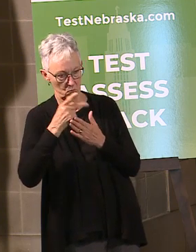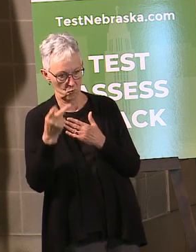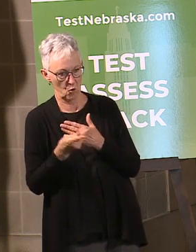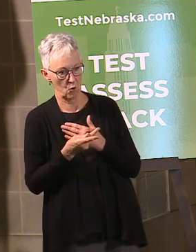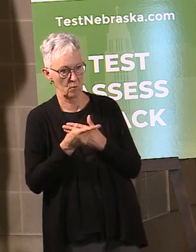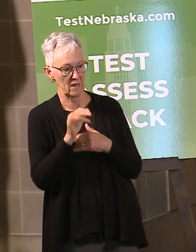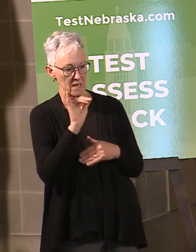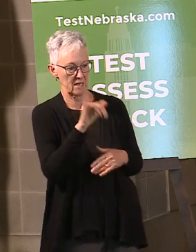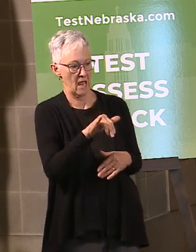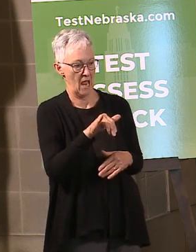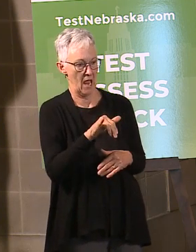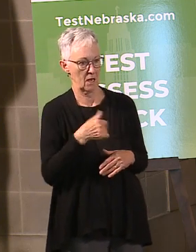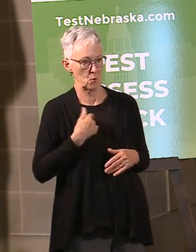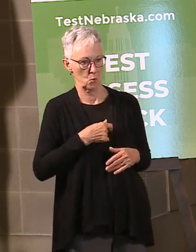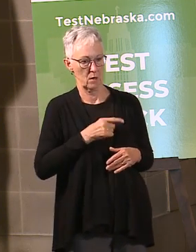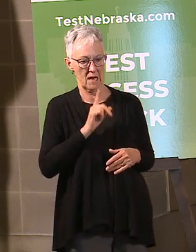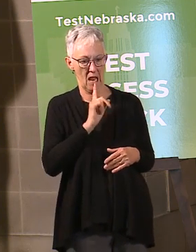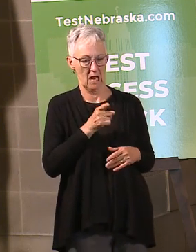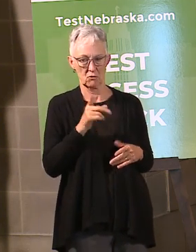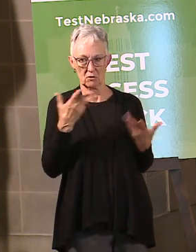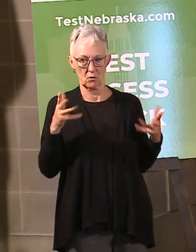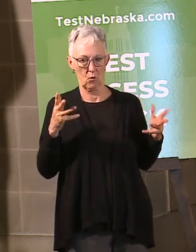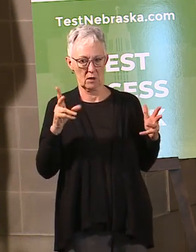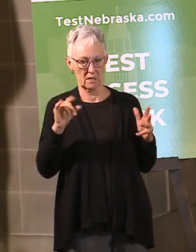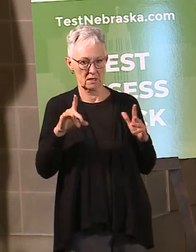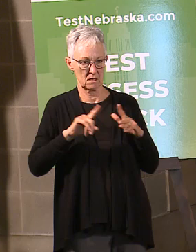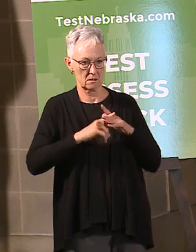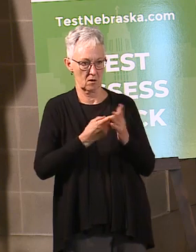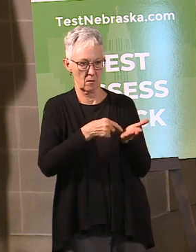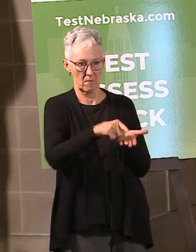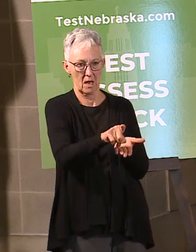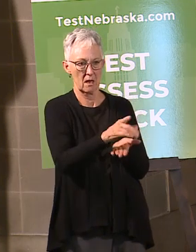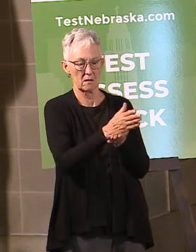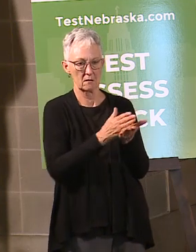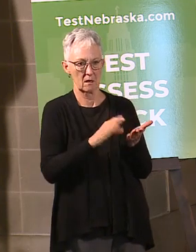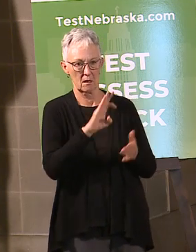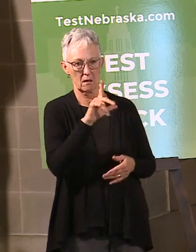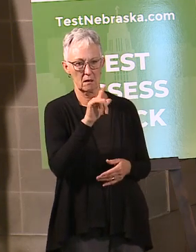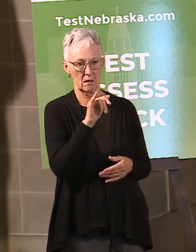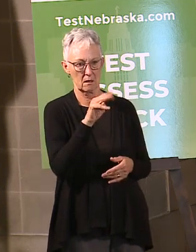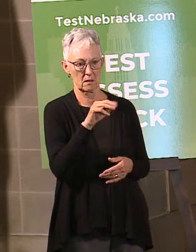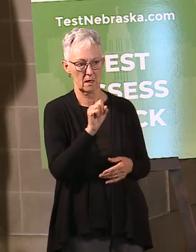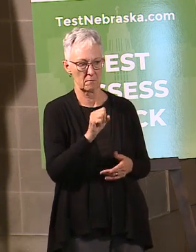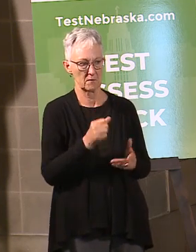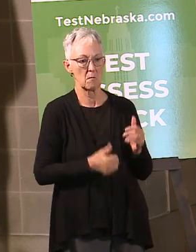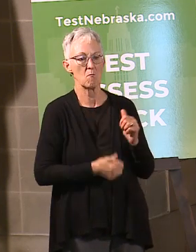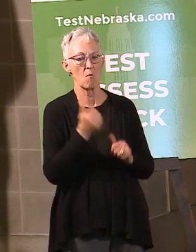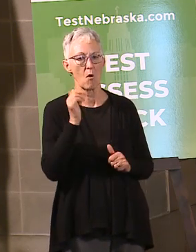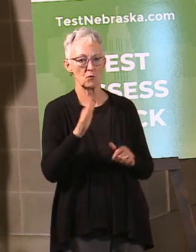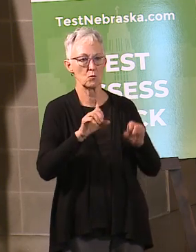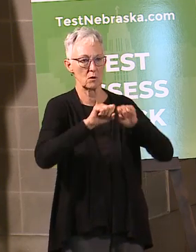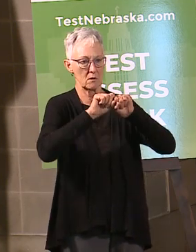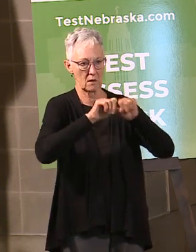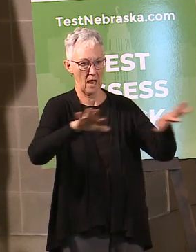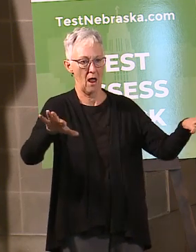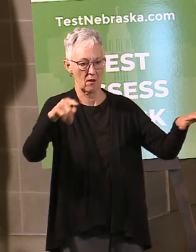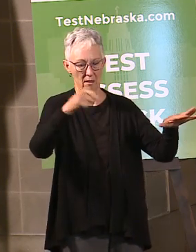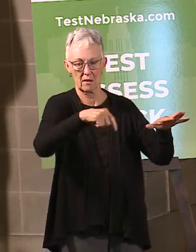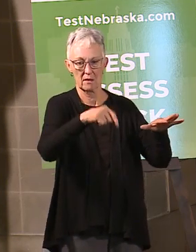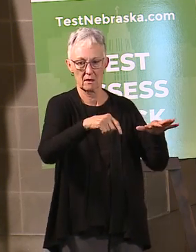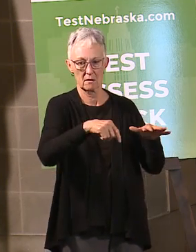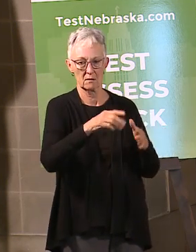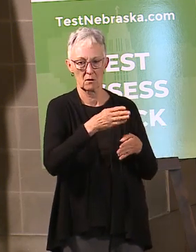We have actually paid some claims on it already, but the major push will come over the weekend because it requires quite a bit of data width,